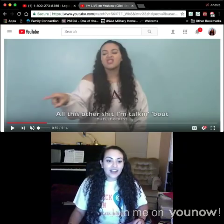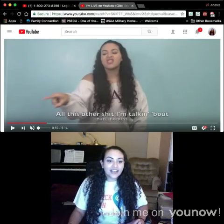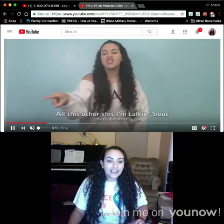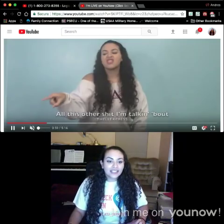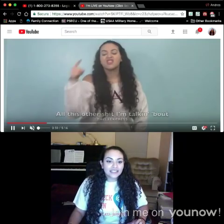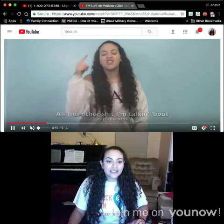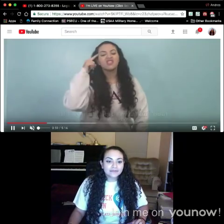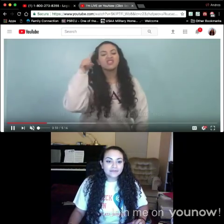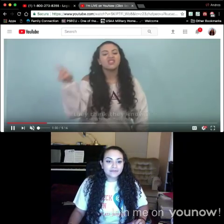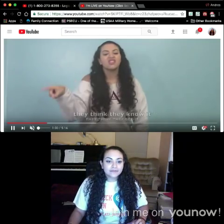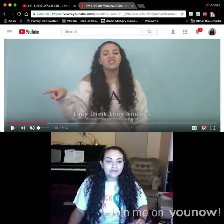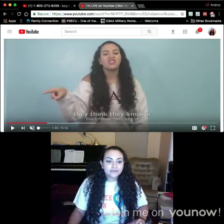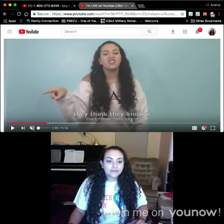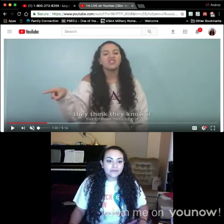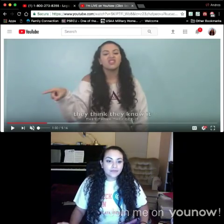Alright, next.